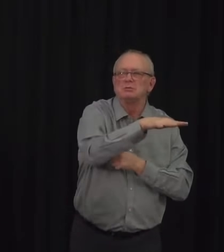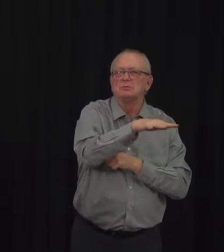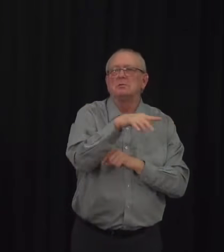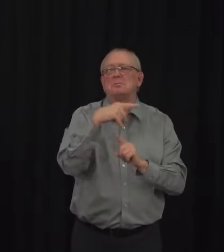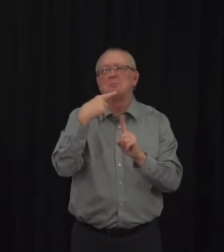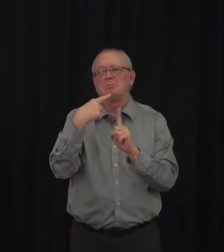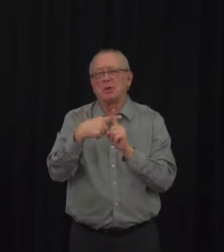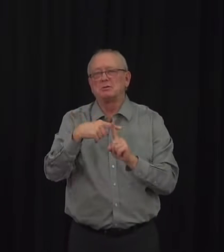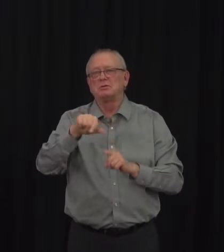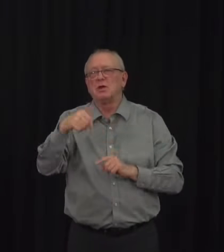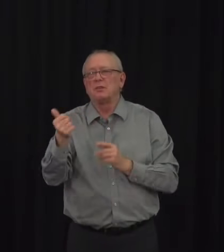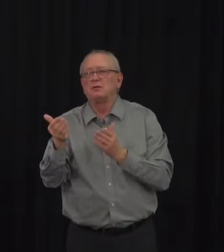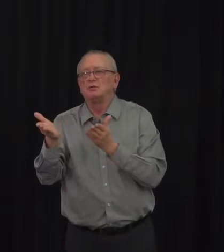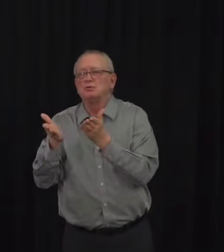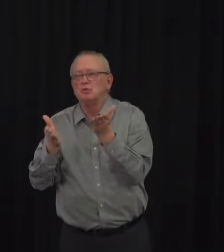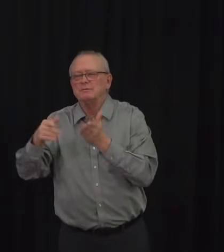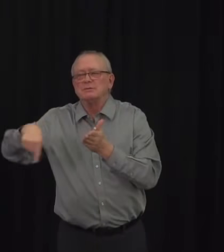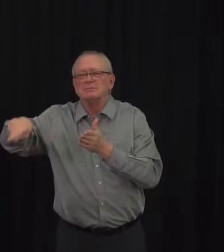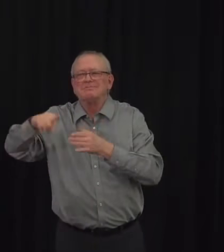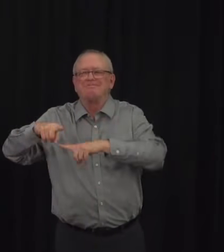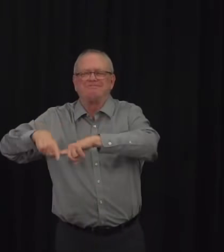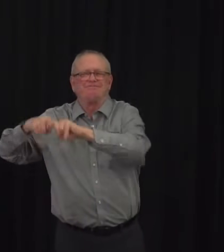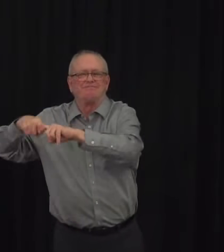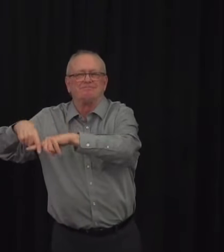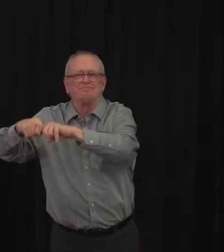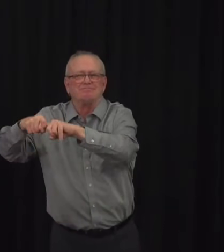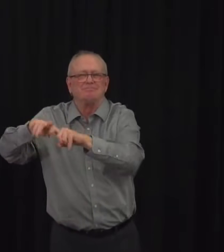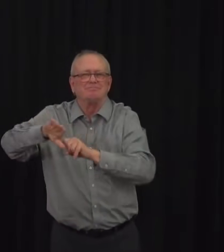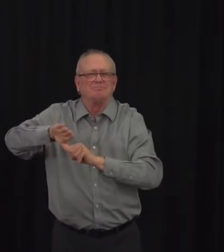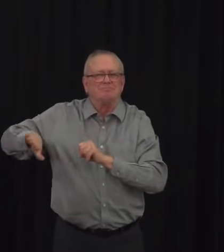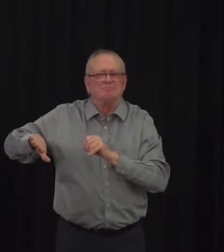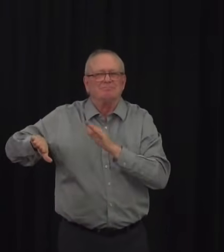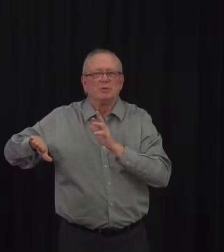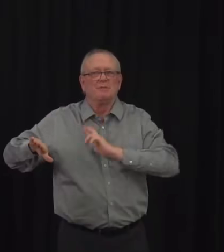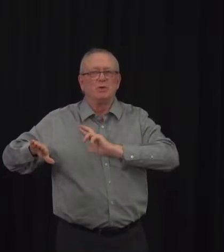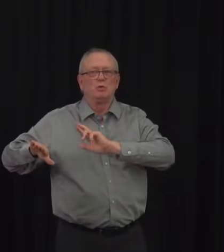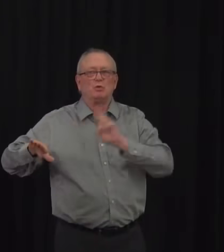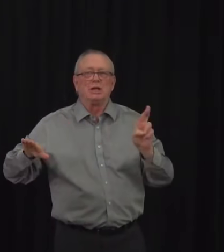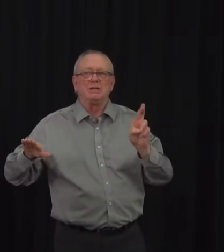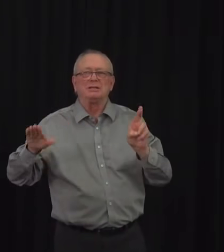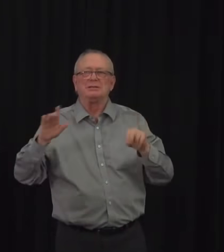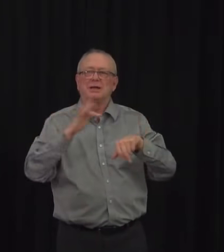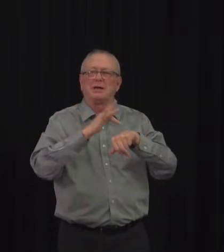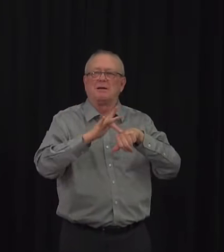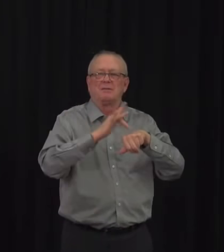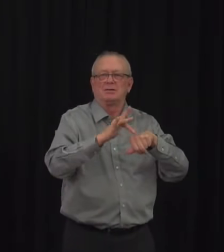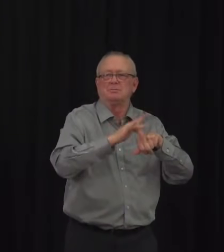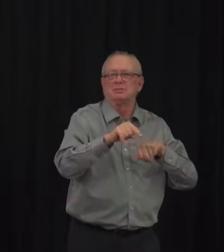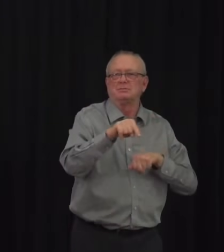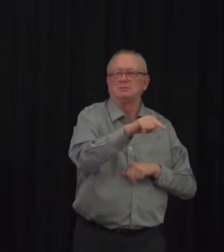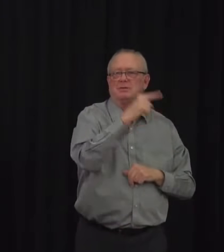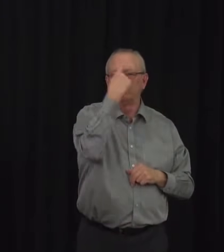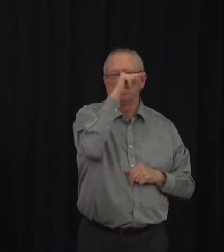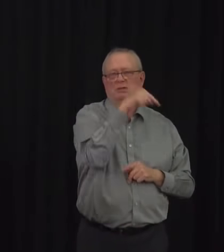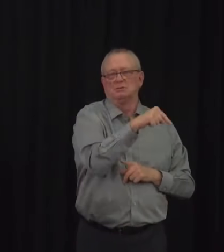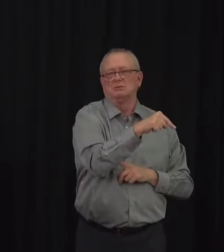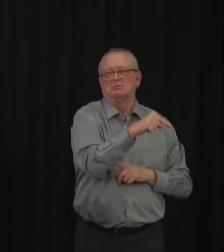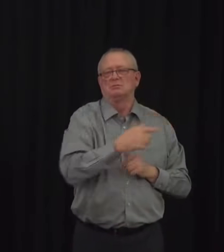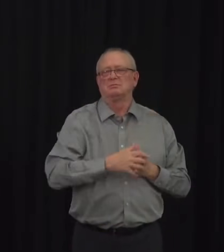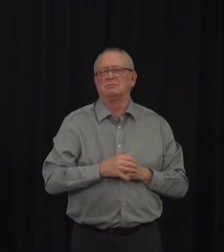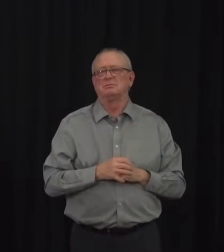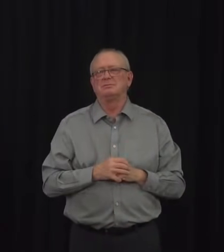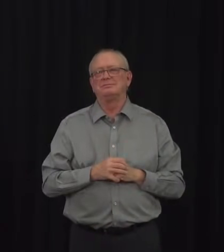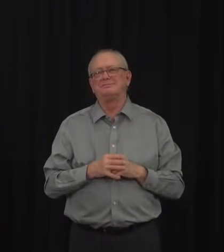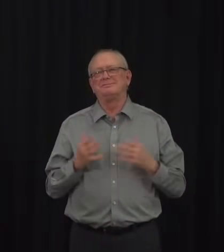to limit the need for those spaces by people with other health conditions. But of course, the